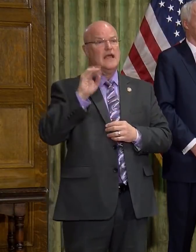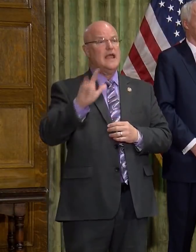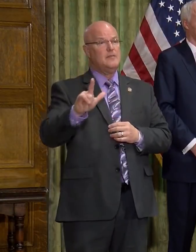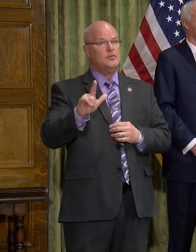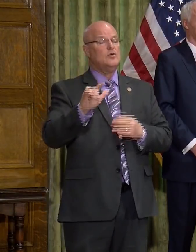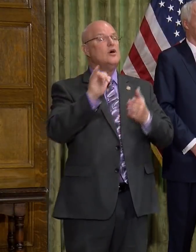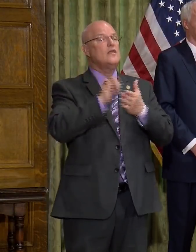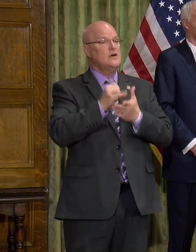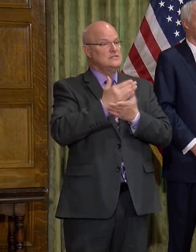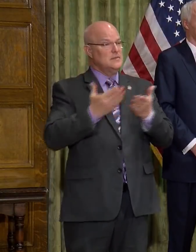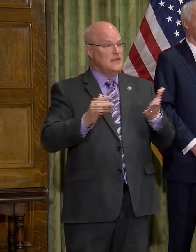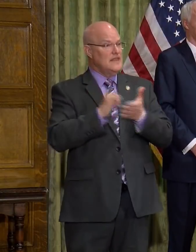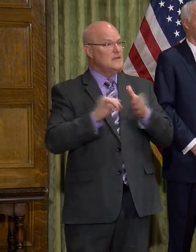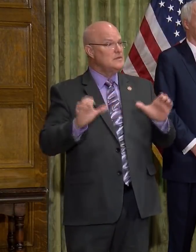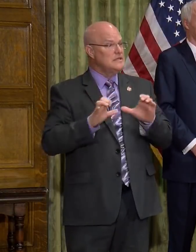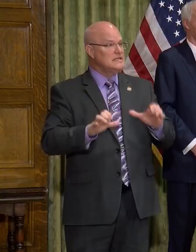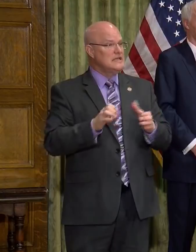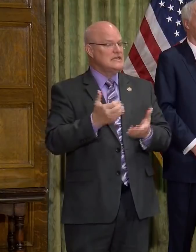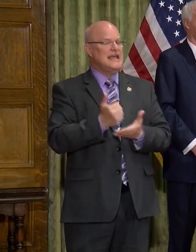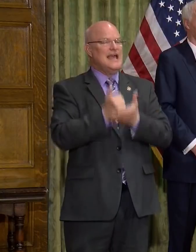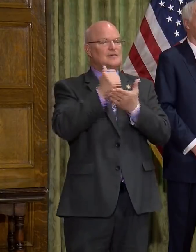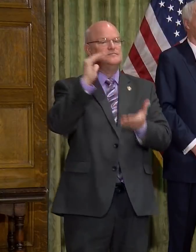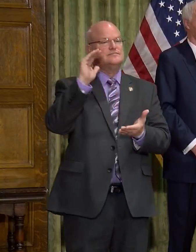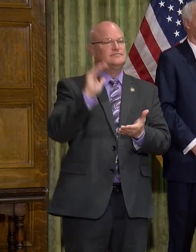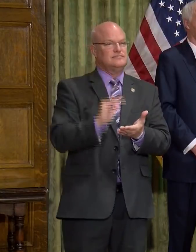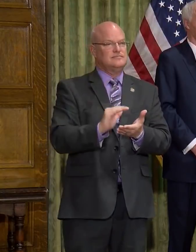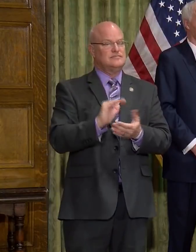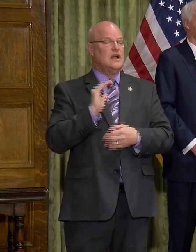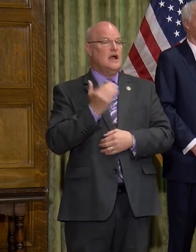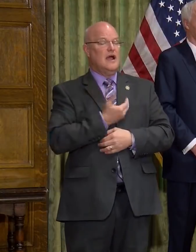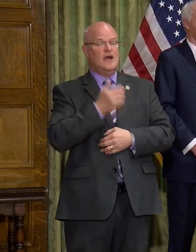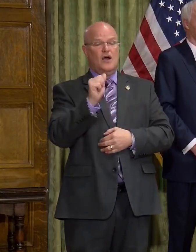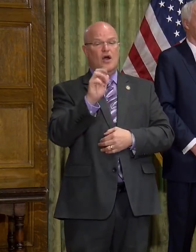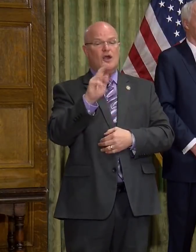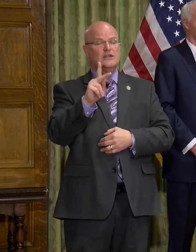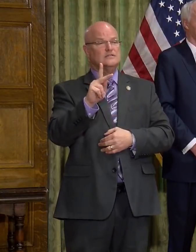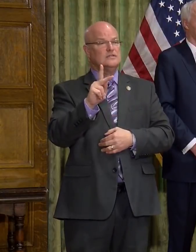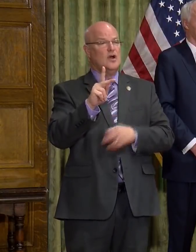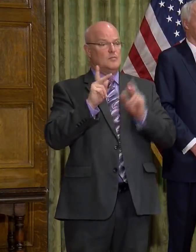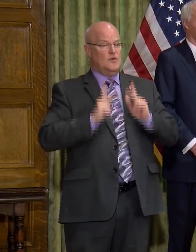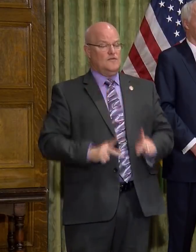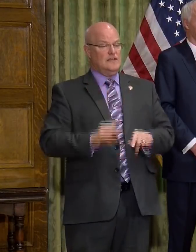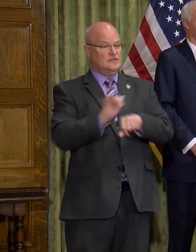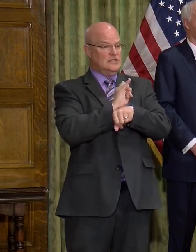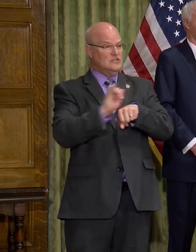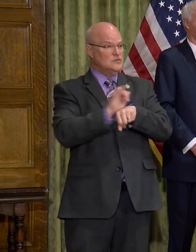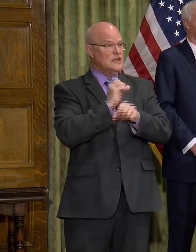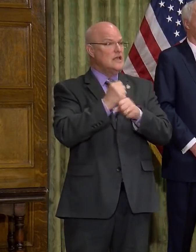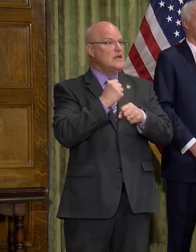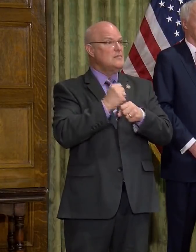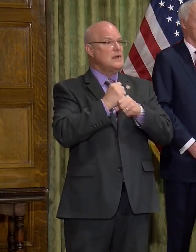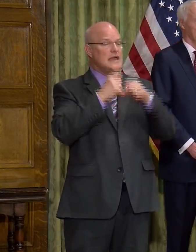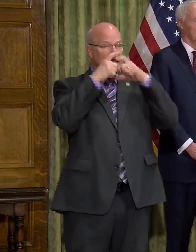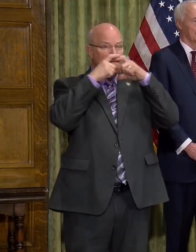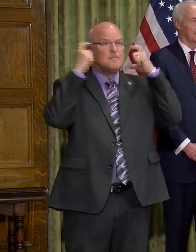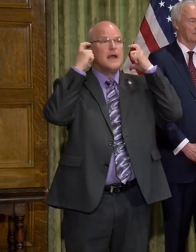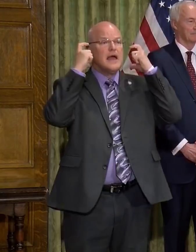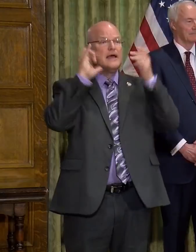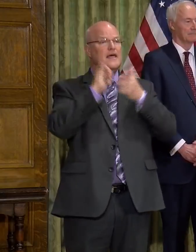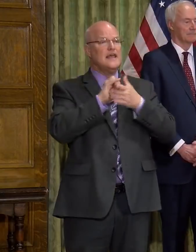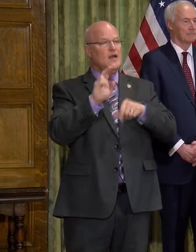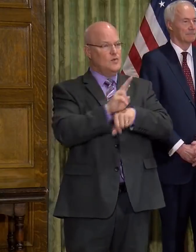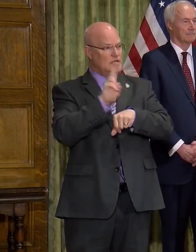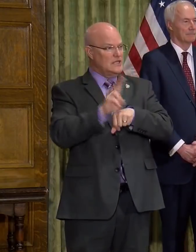So those are some of the things that have been done to ease this. Our Arkansas Correctional Industries is making cloth masks that we'll be